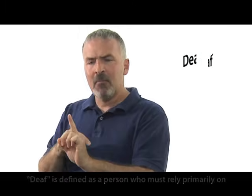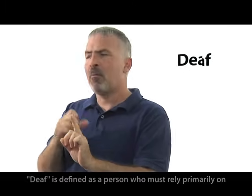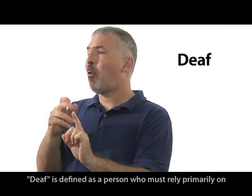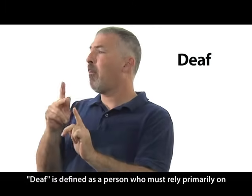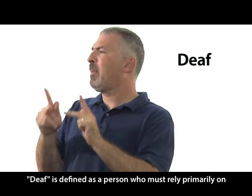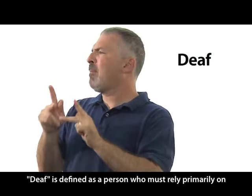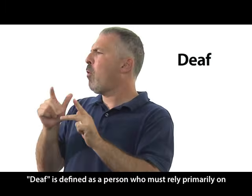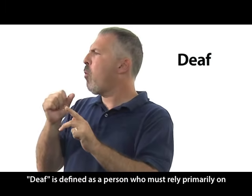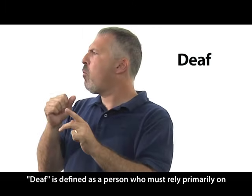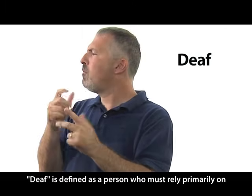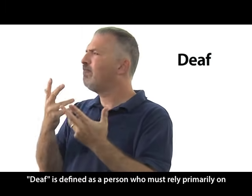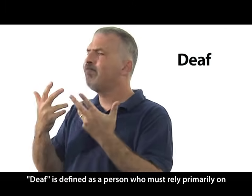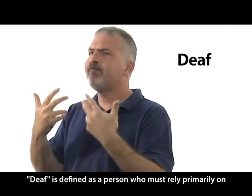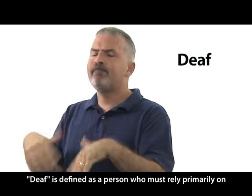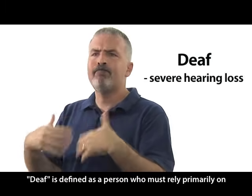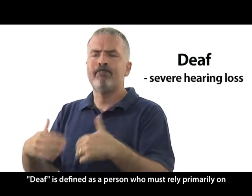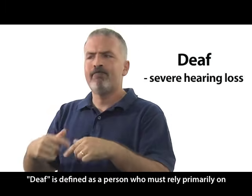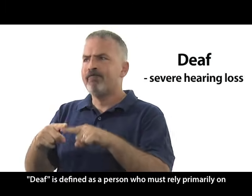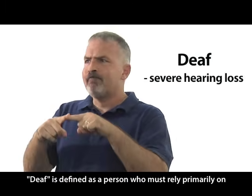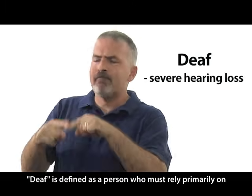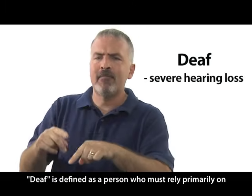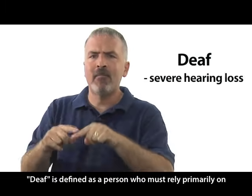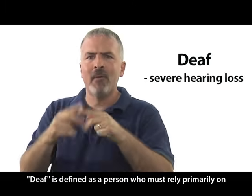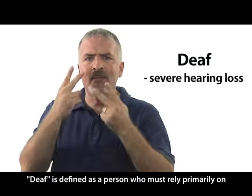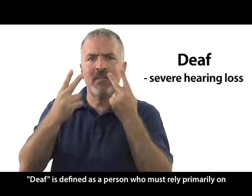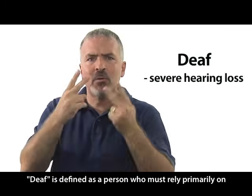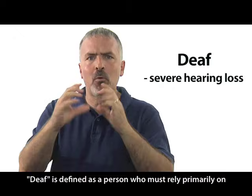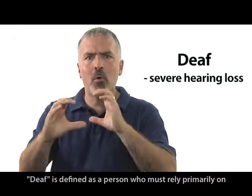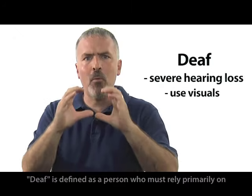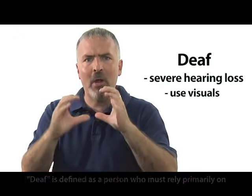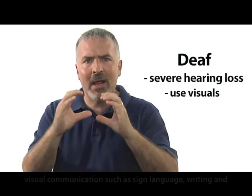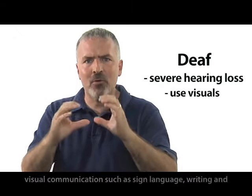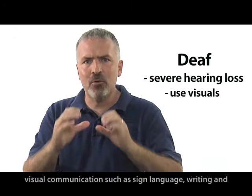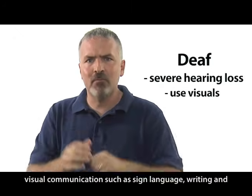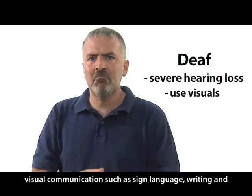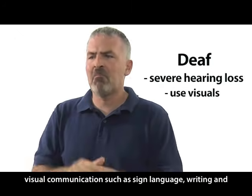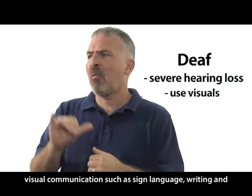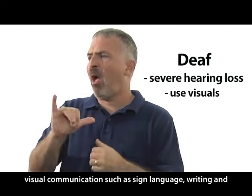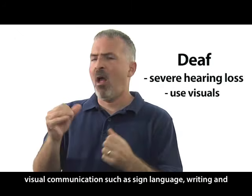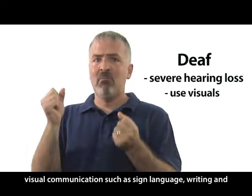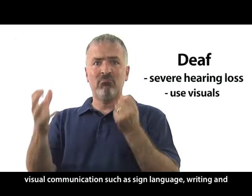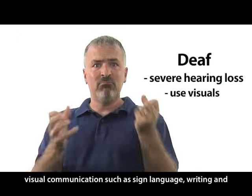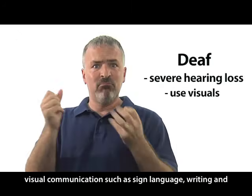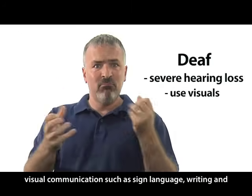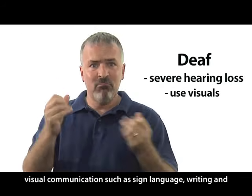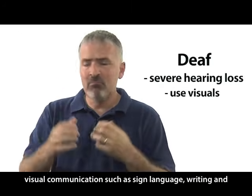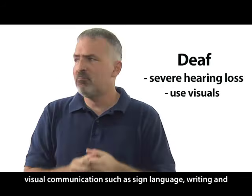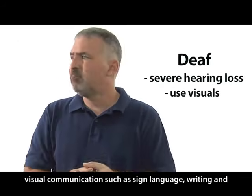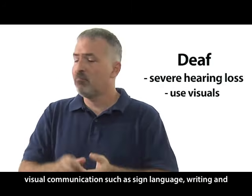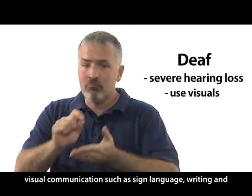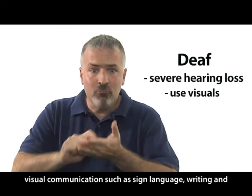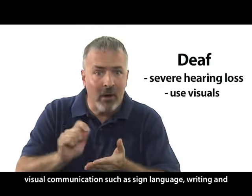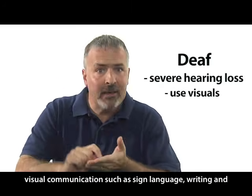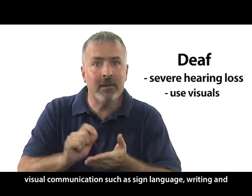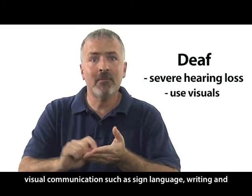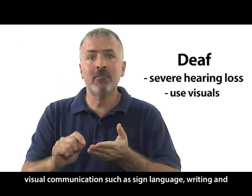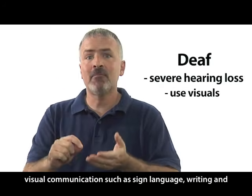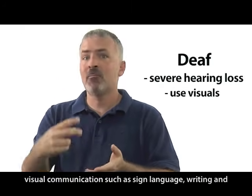Deaf is defined as a person who must rely primarily on visual communication, such as sign language,